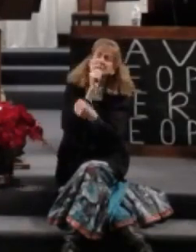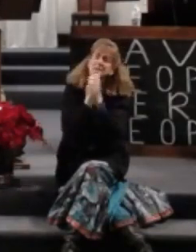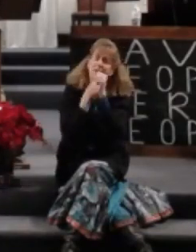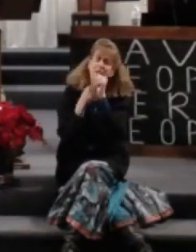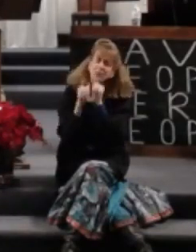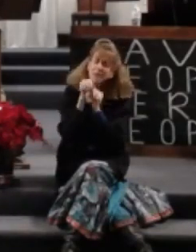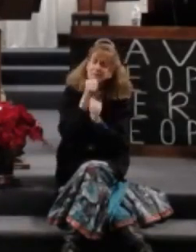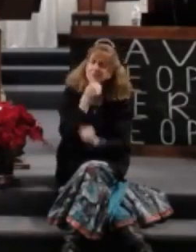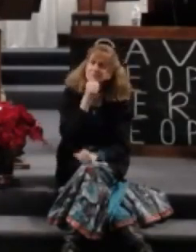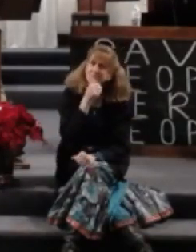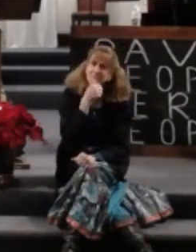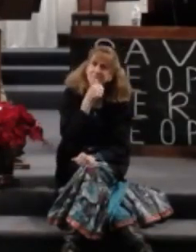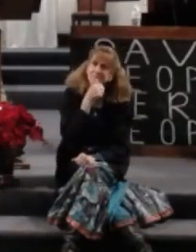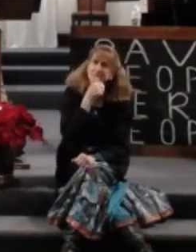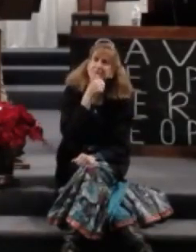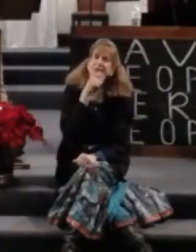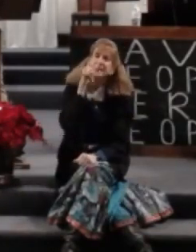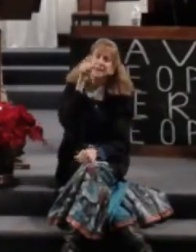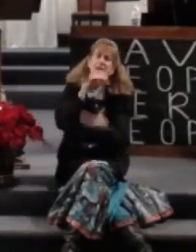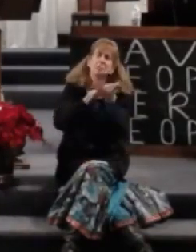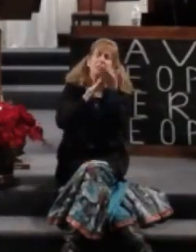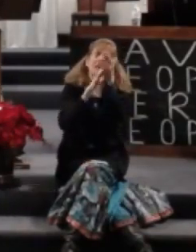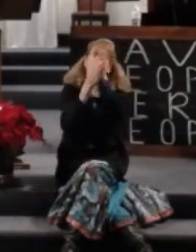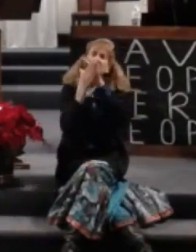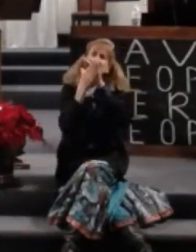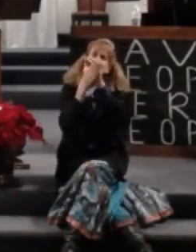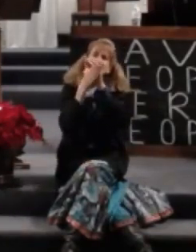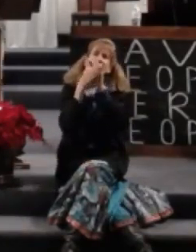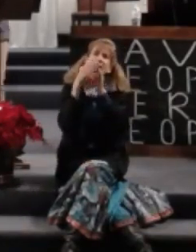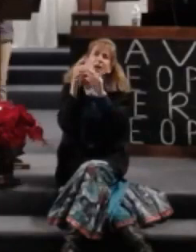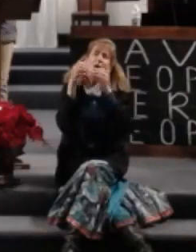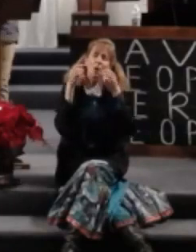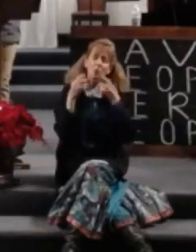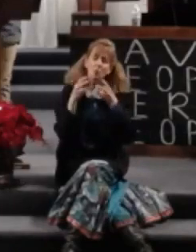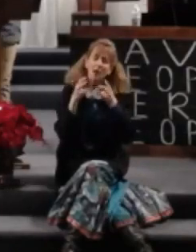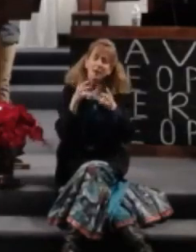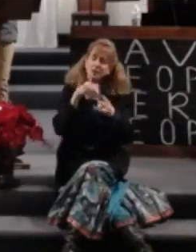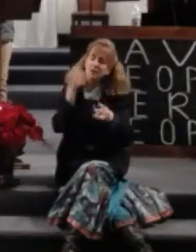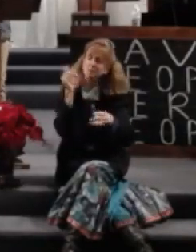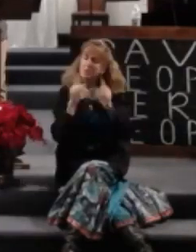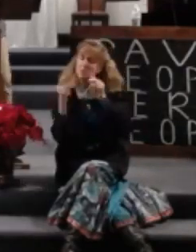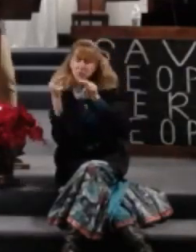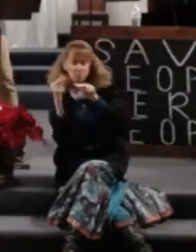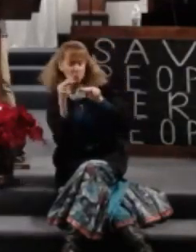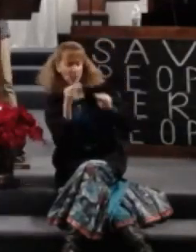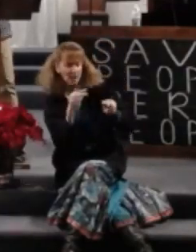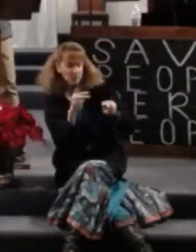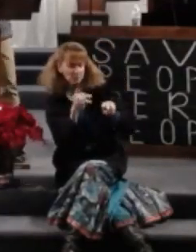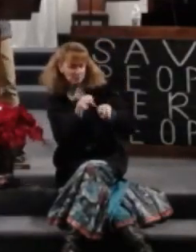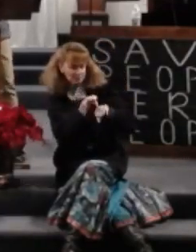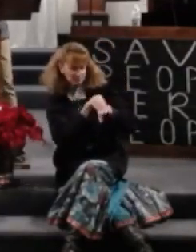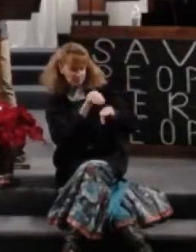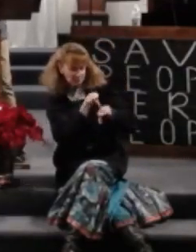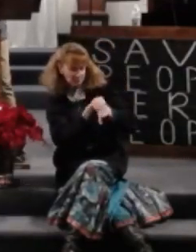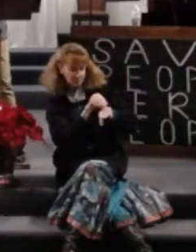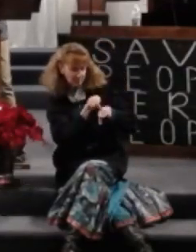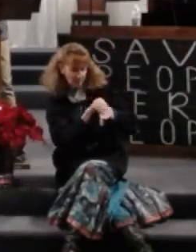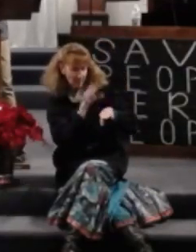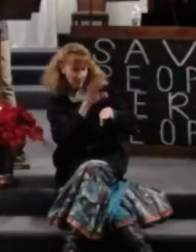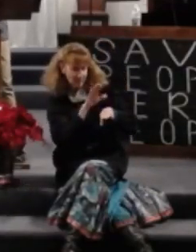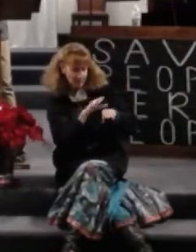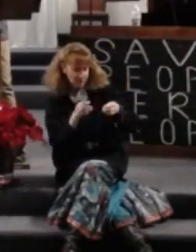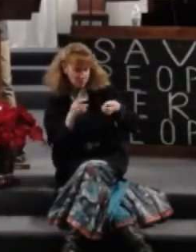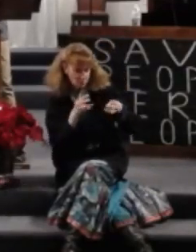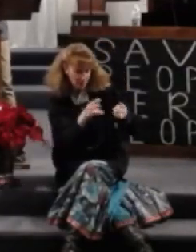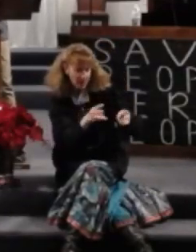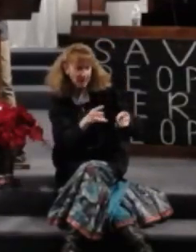He became the source of eternal salvation for all who obeyed Him, and was designated by God to be